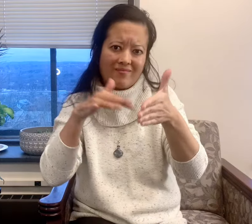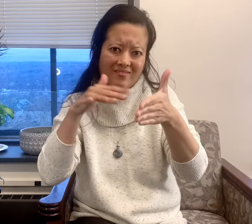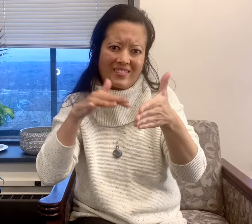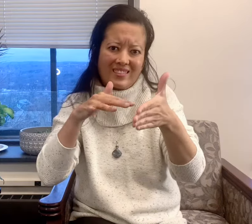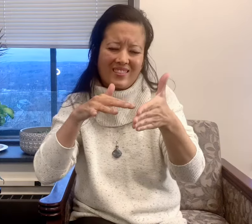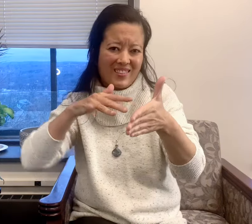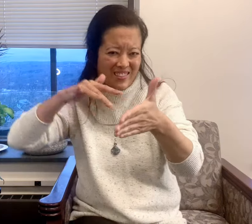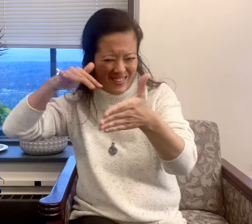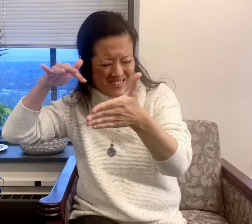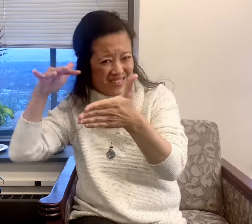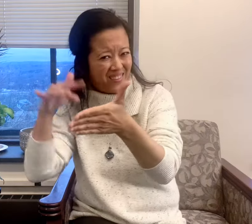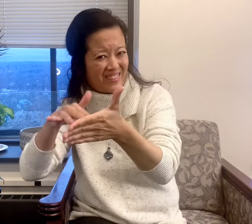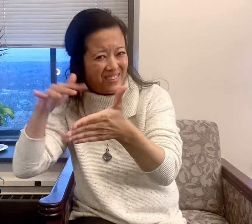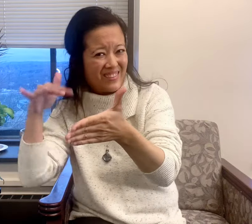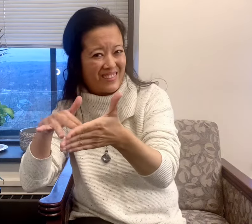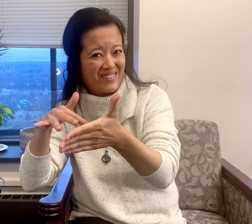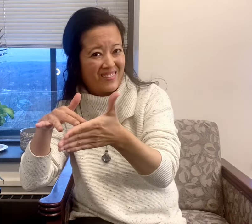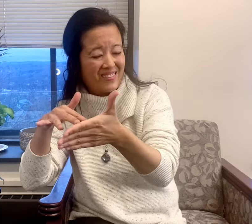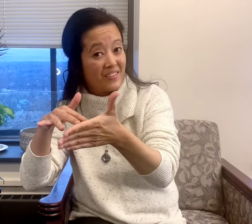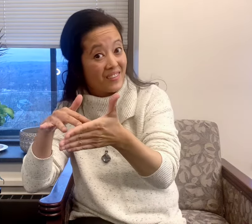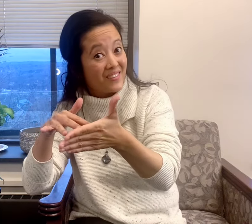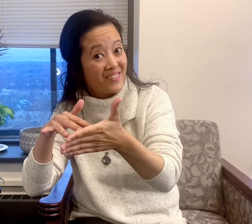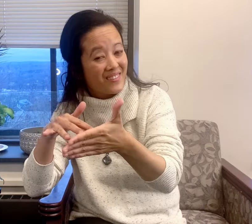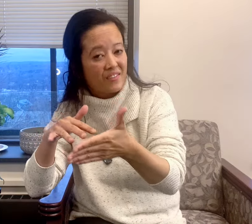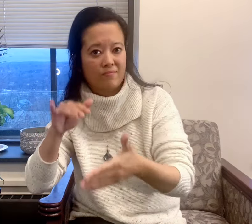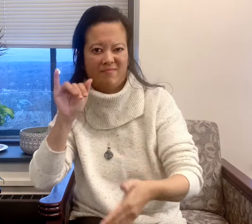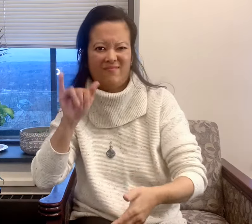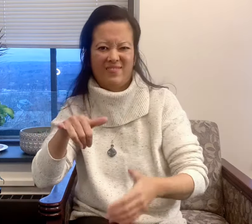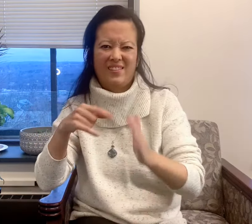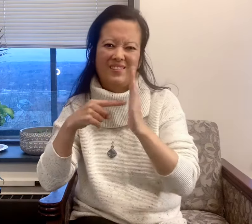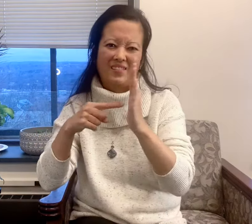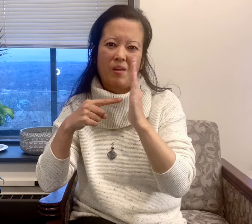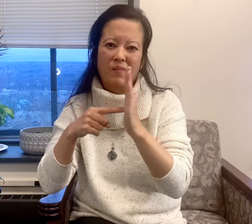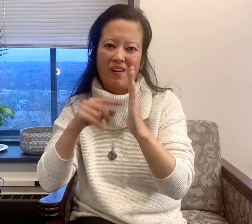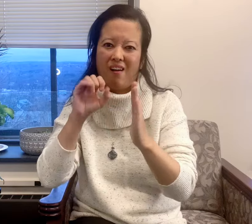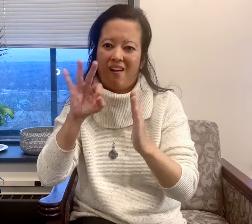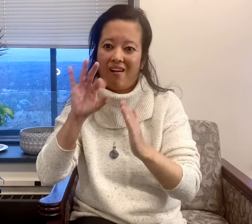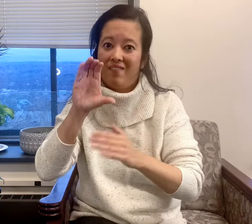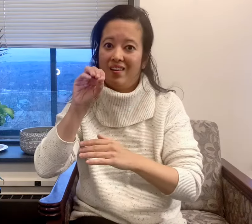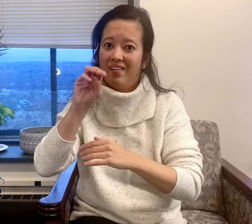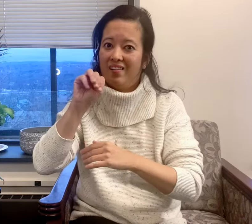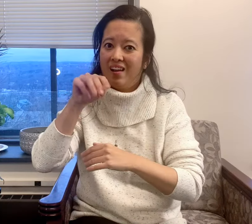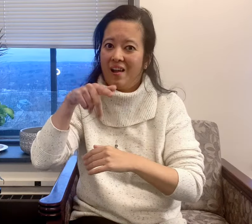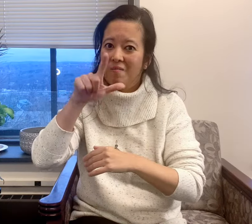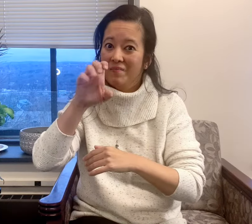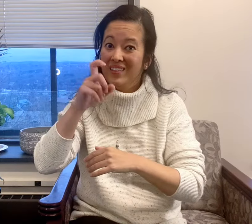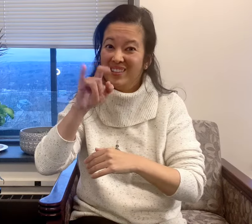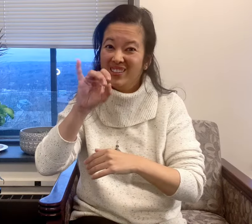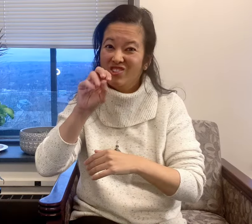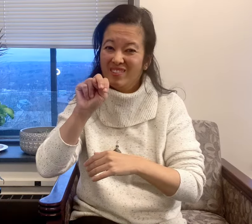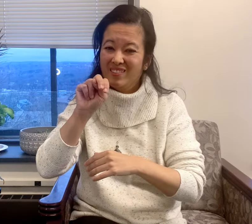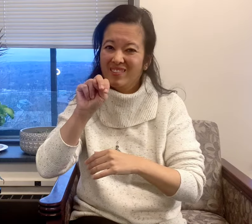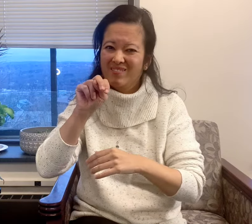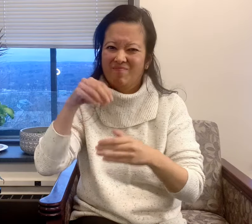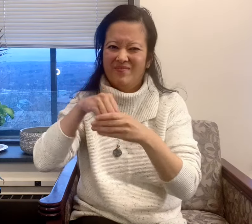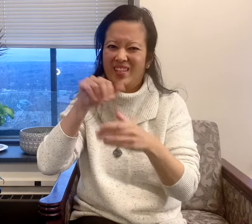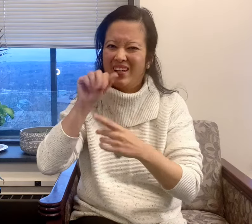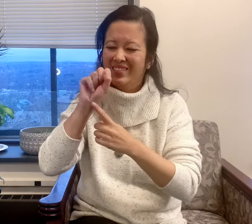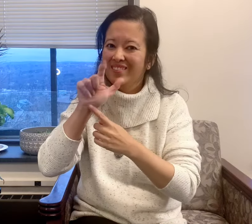my expression when I'm demonstrating this. And that's an example of the complexity